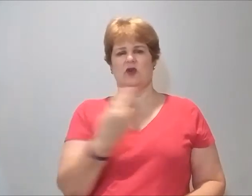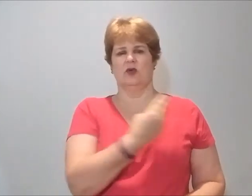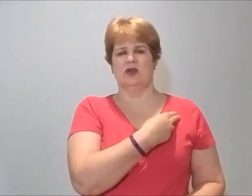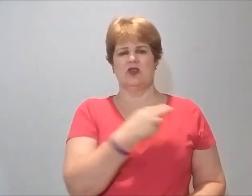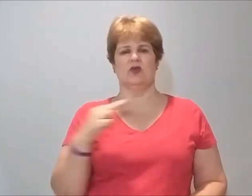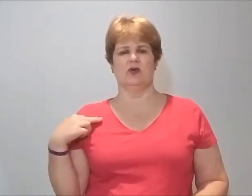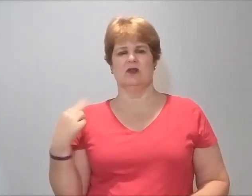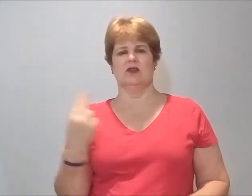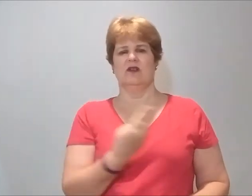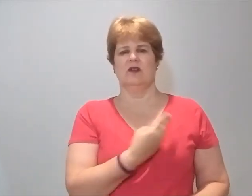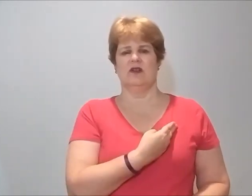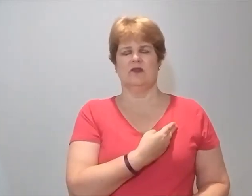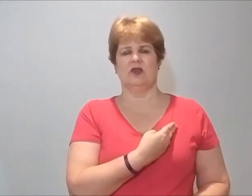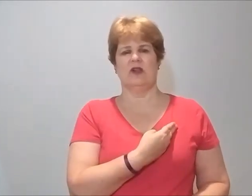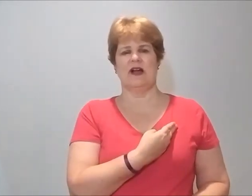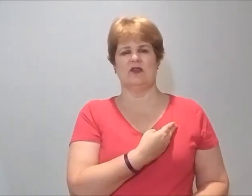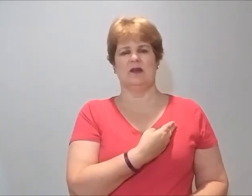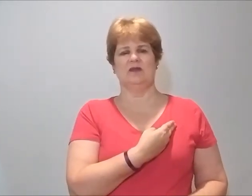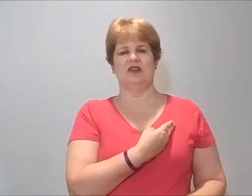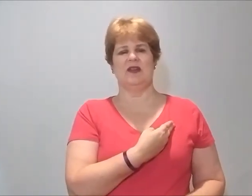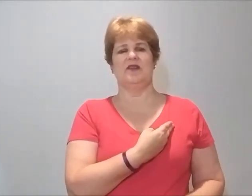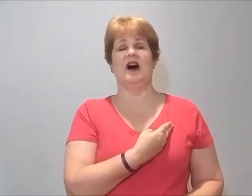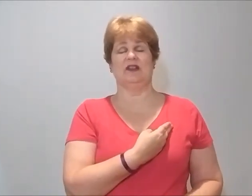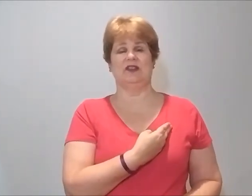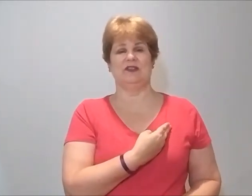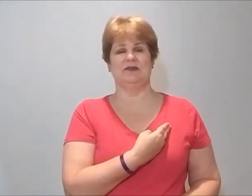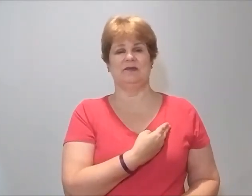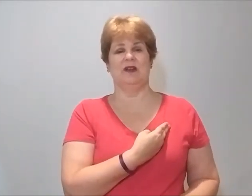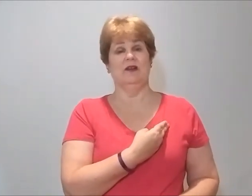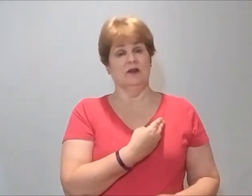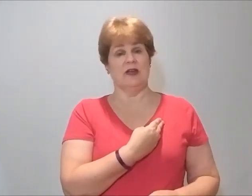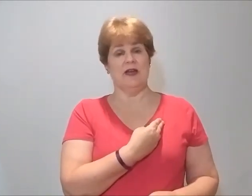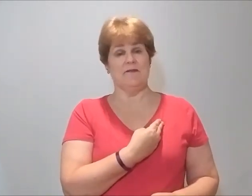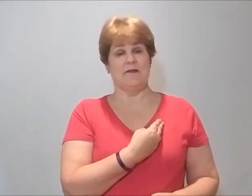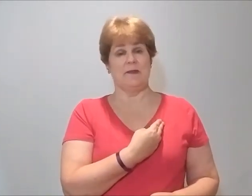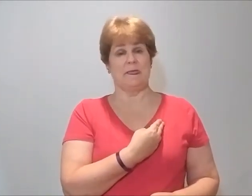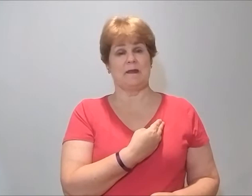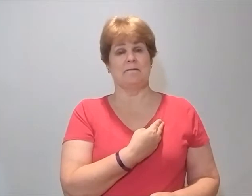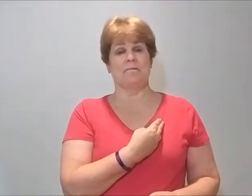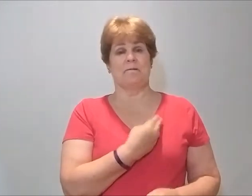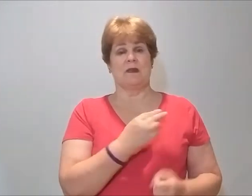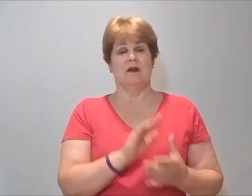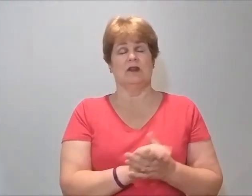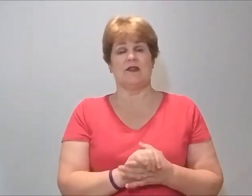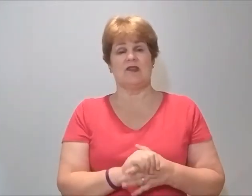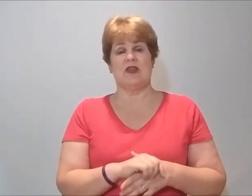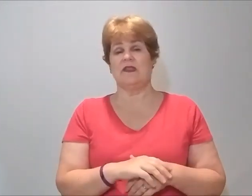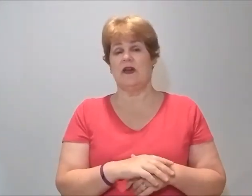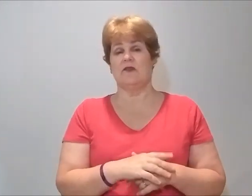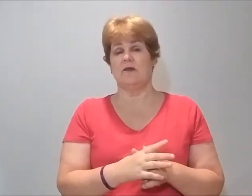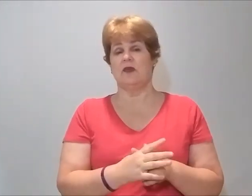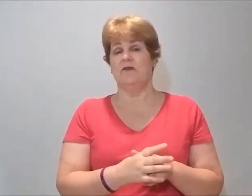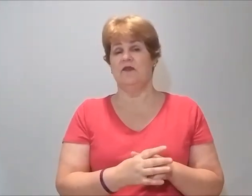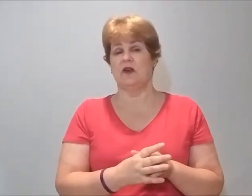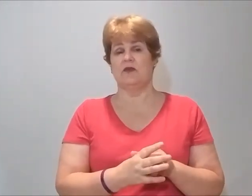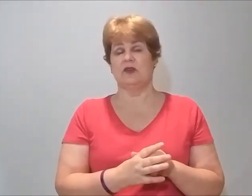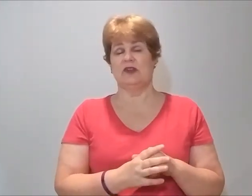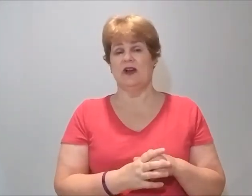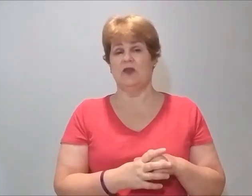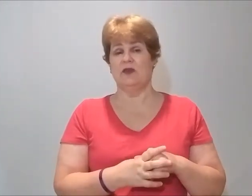shoulder to shoulder. So glad you came to save us. Okay? Let's take that from the very first line of the verse